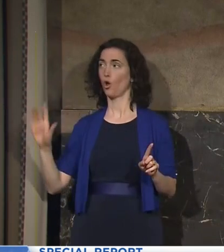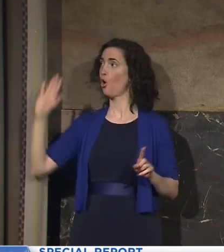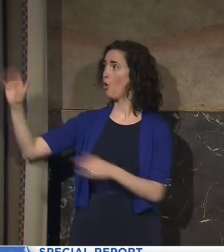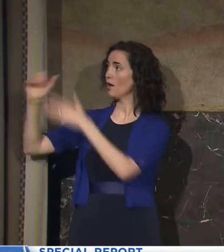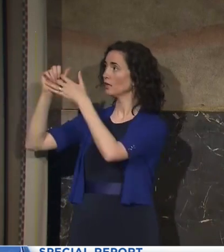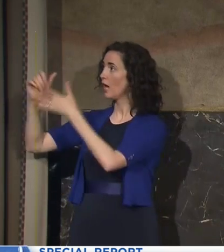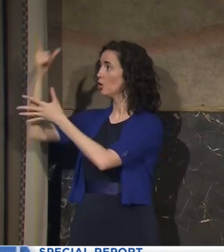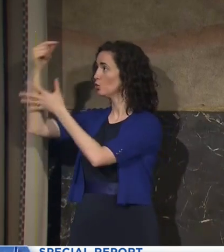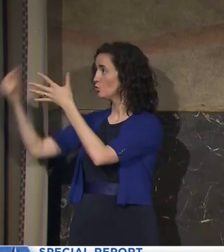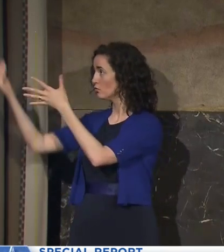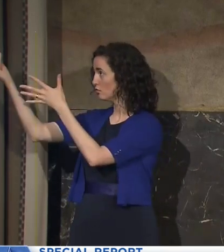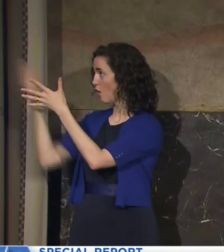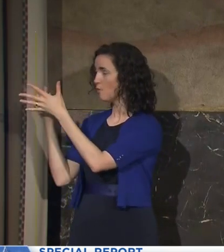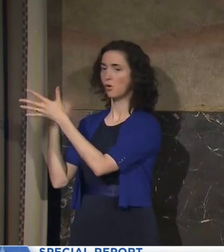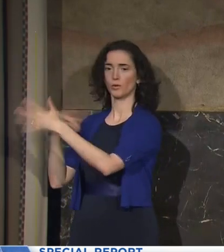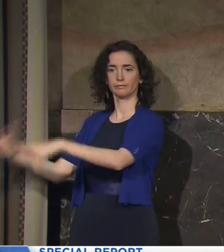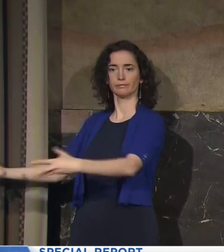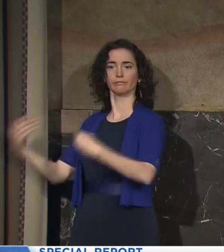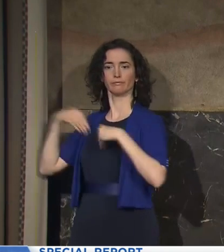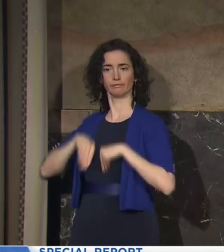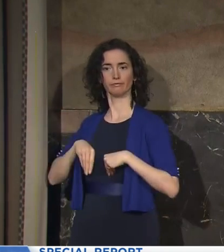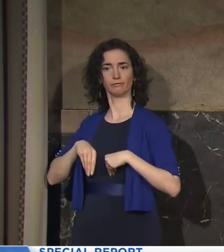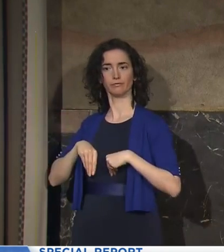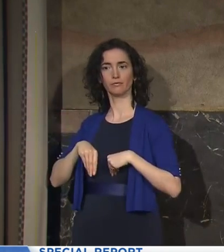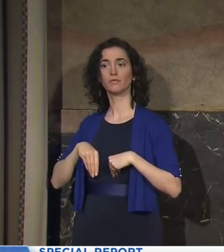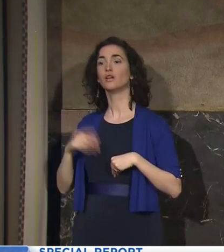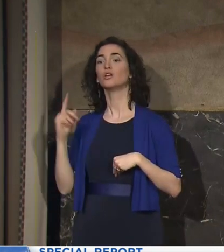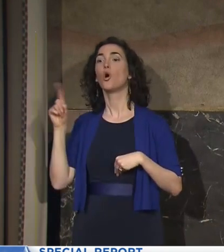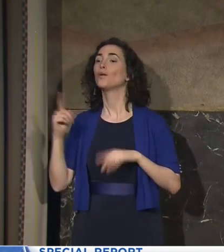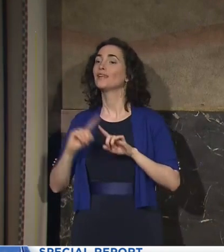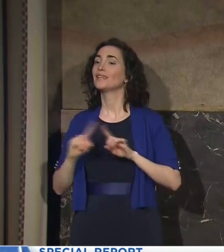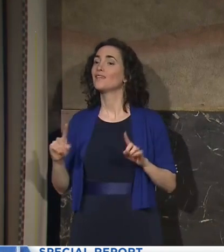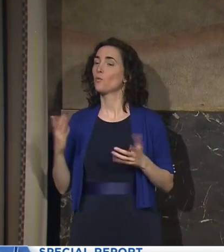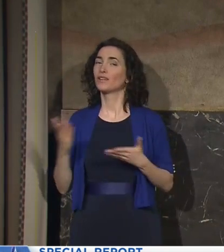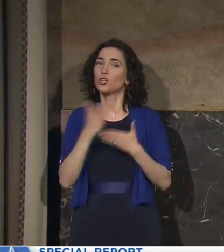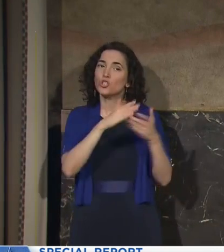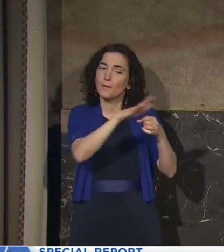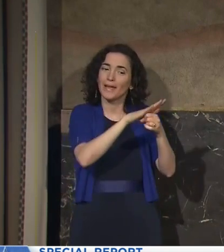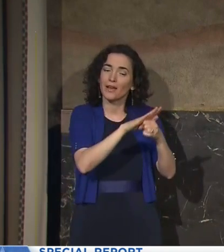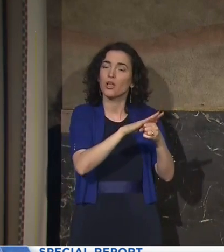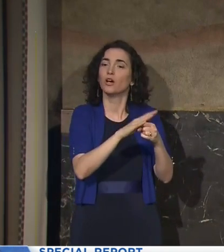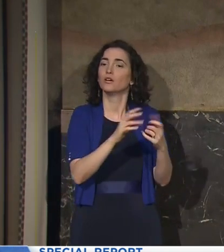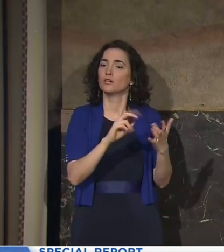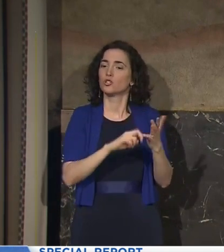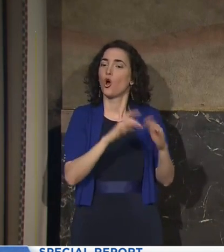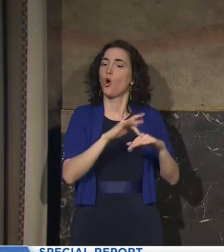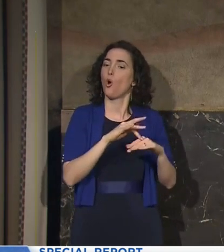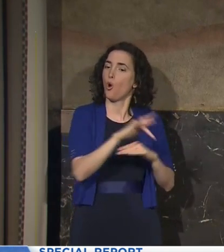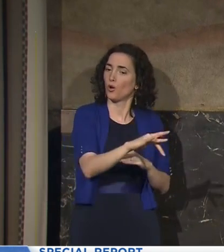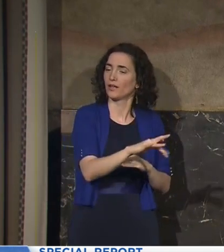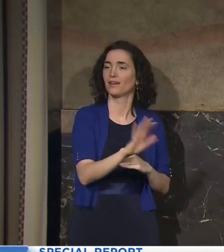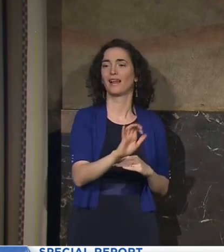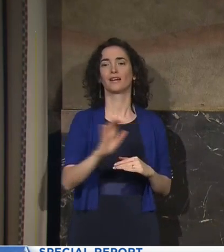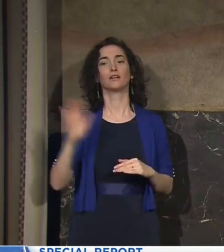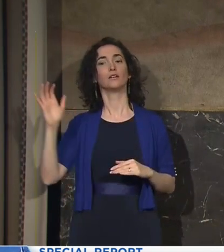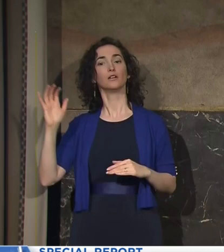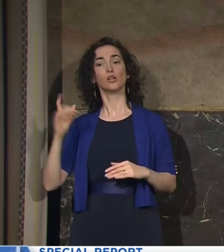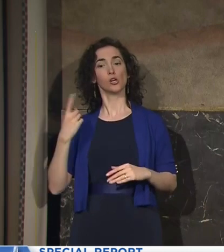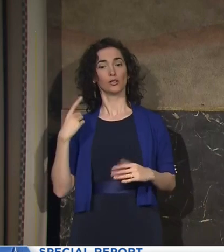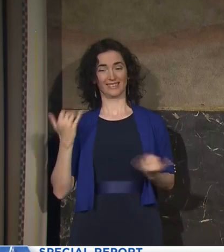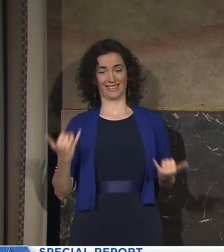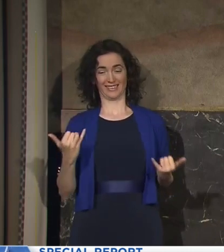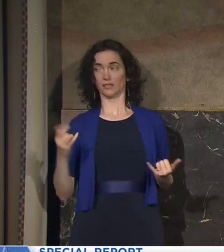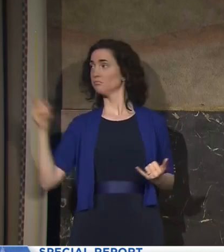a distinction to be made, it's that we moved early in some areas, like the resumption of non-emergency